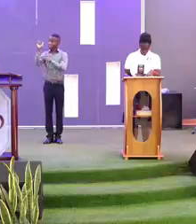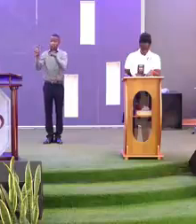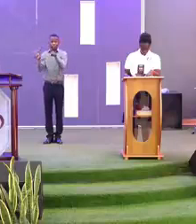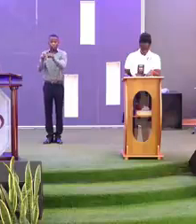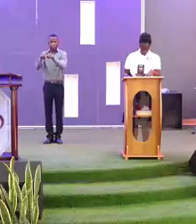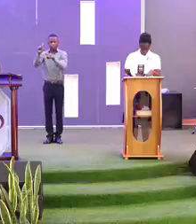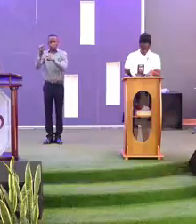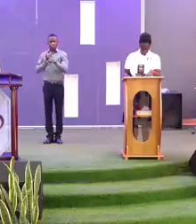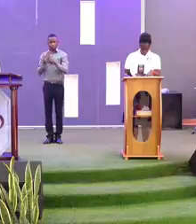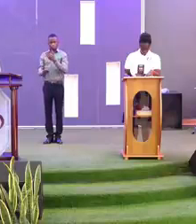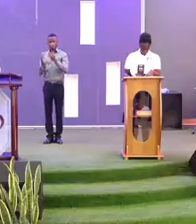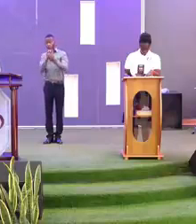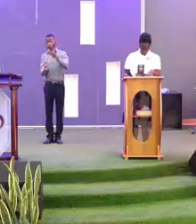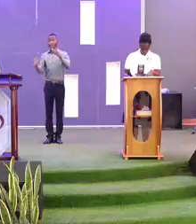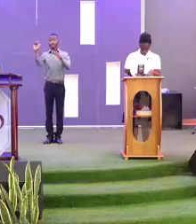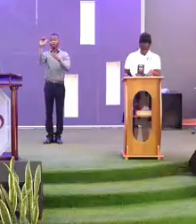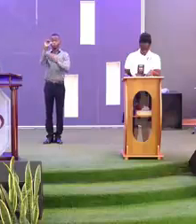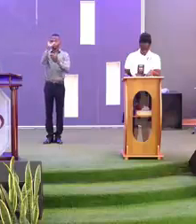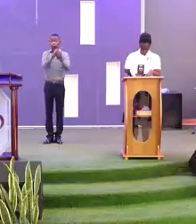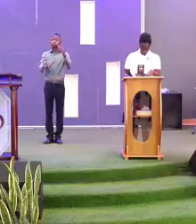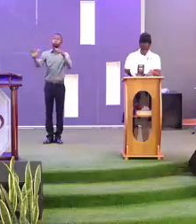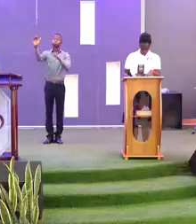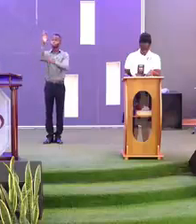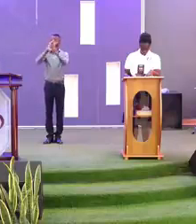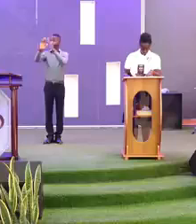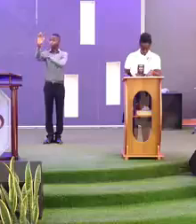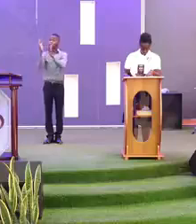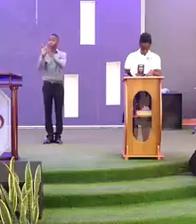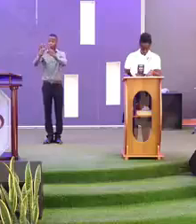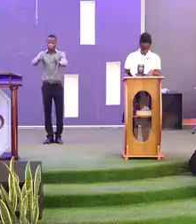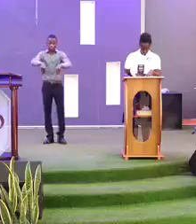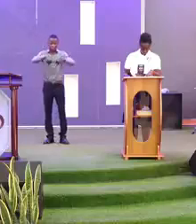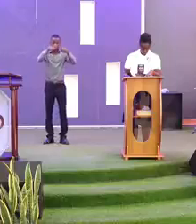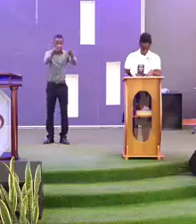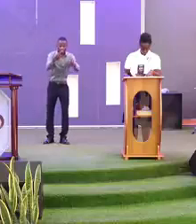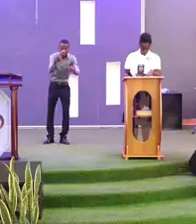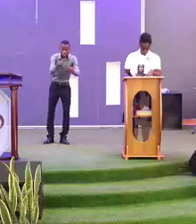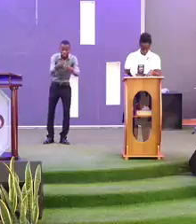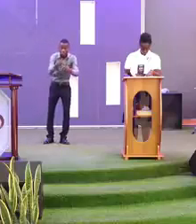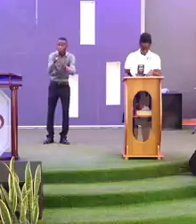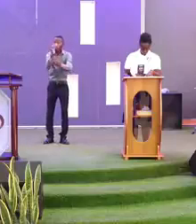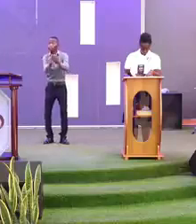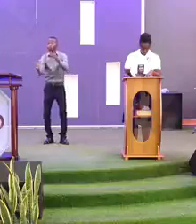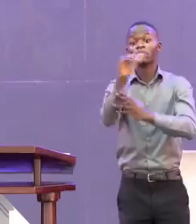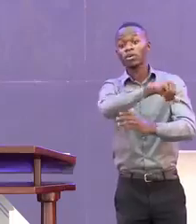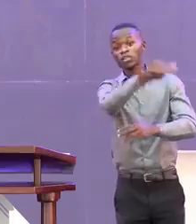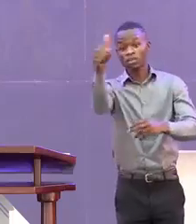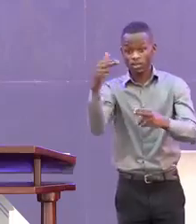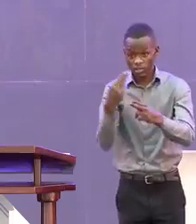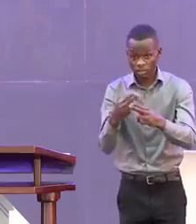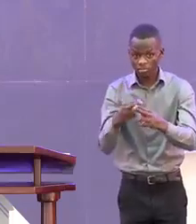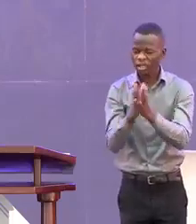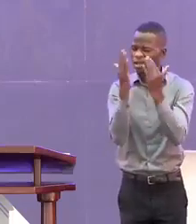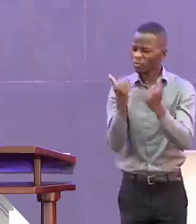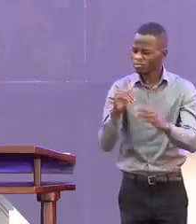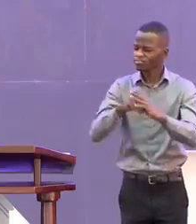has highly exalted him and given him the name which is above every name, that